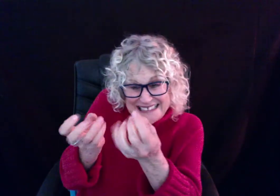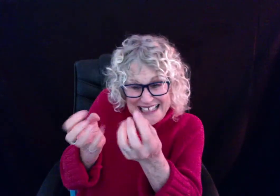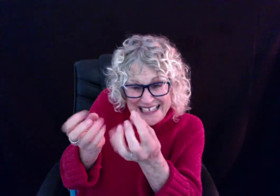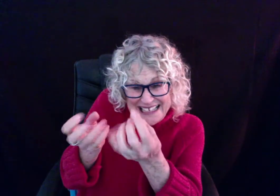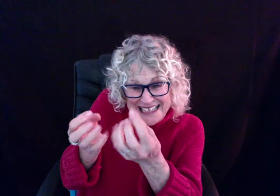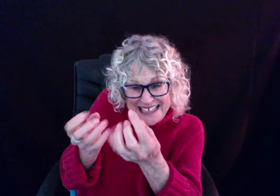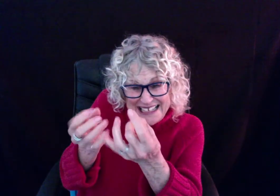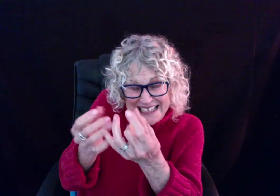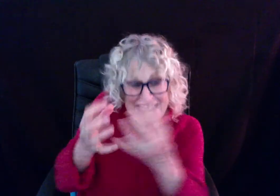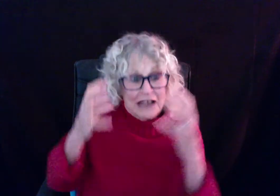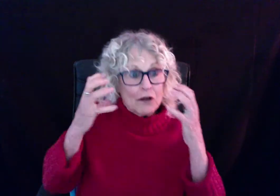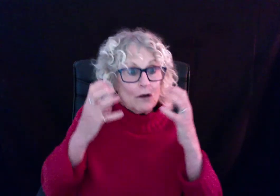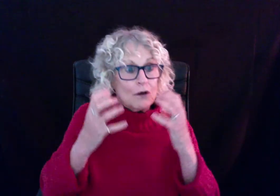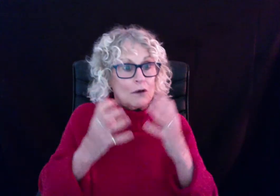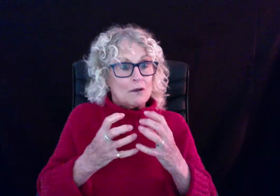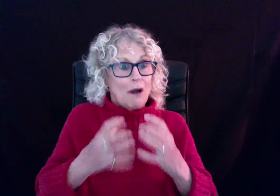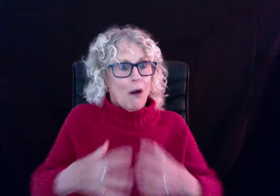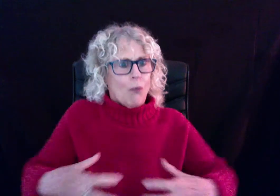Santa Claus